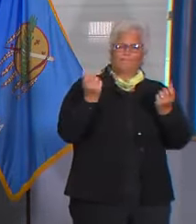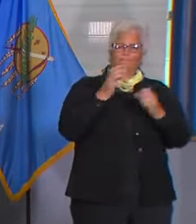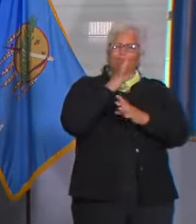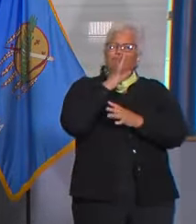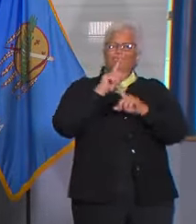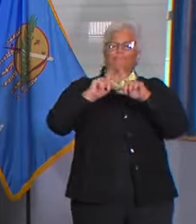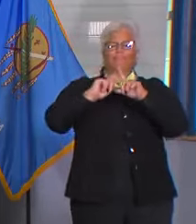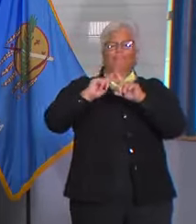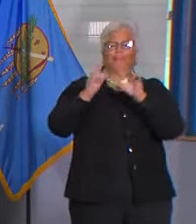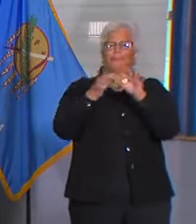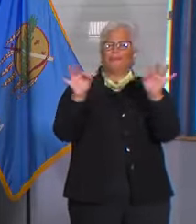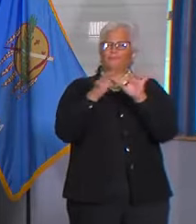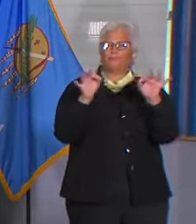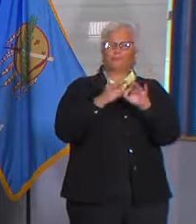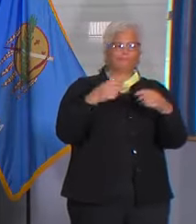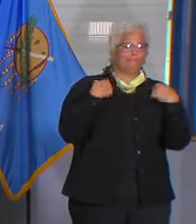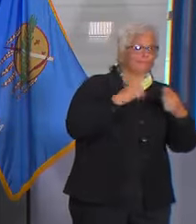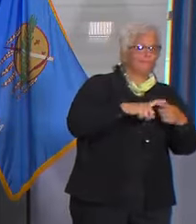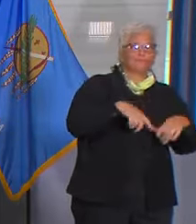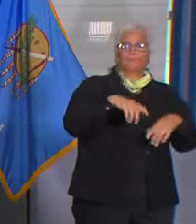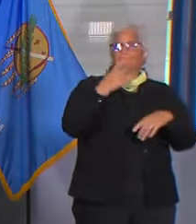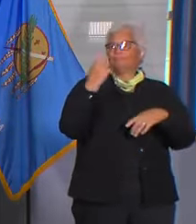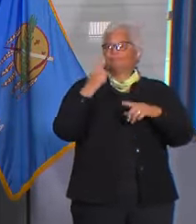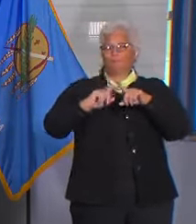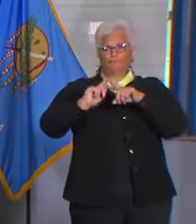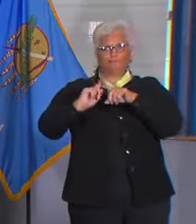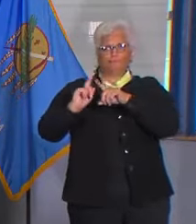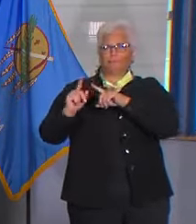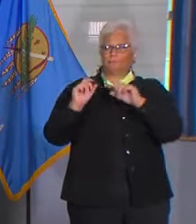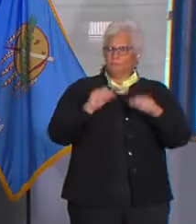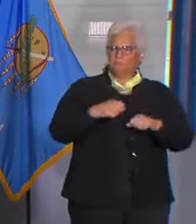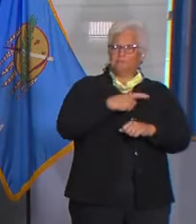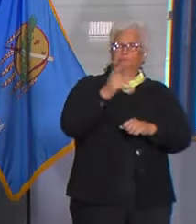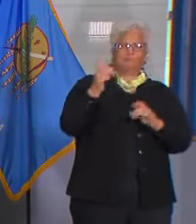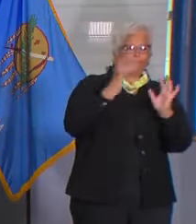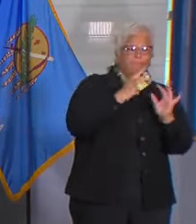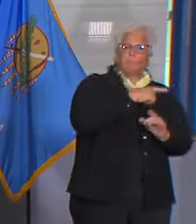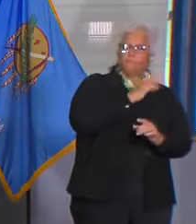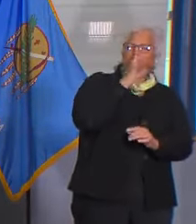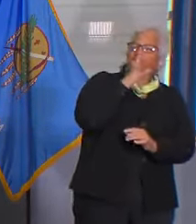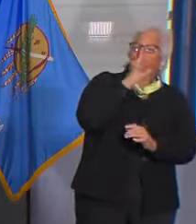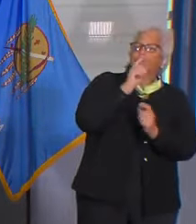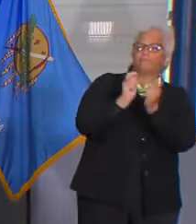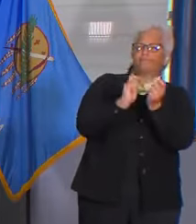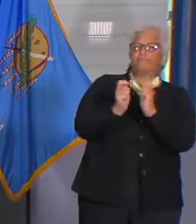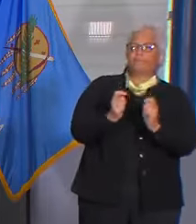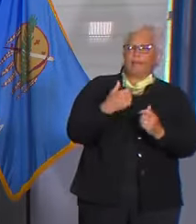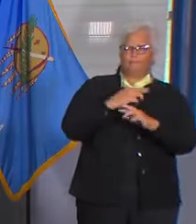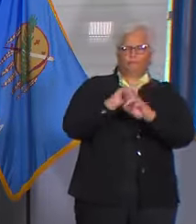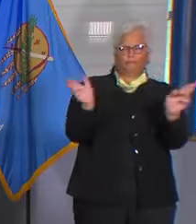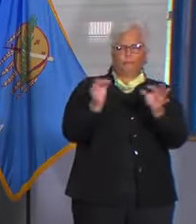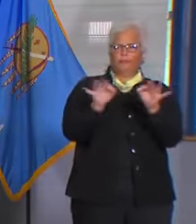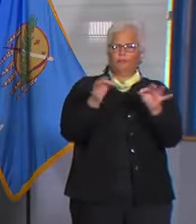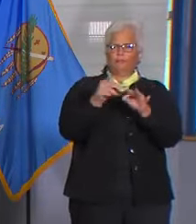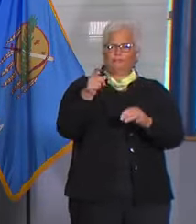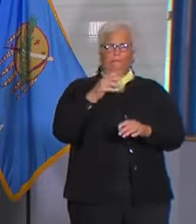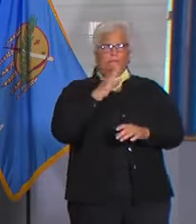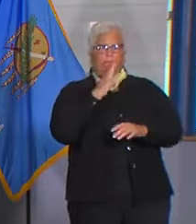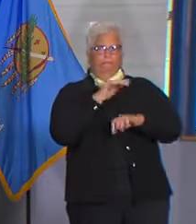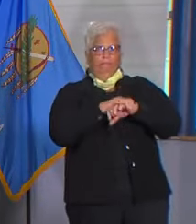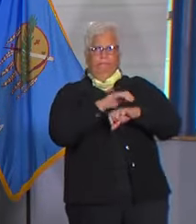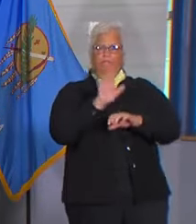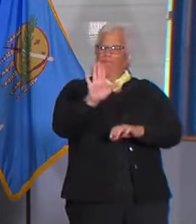Tulsa Health Department also has the ability to use a language line for translation services as needed. Contact tracing, of course, we've talked about this many